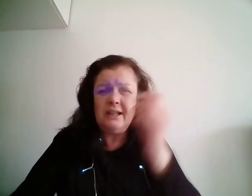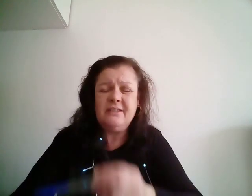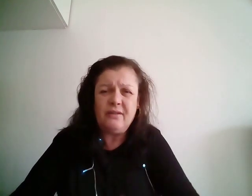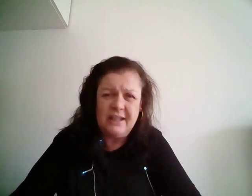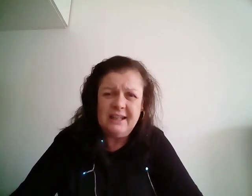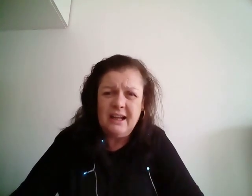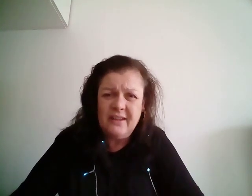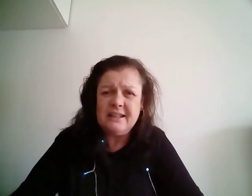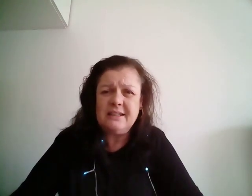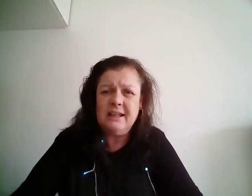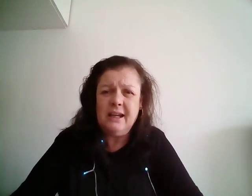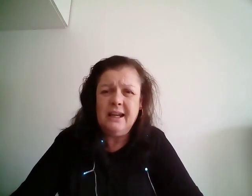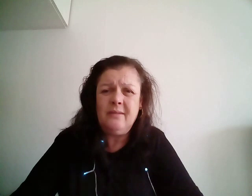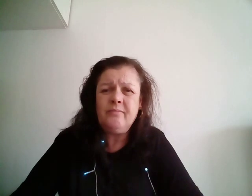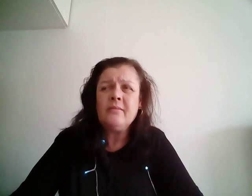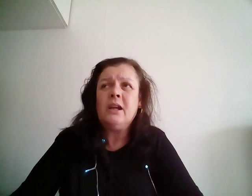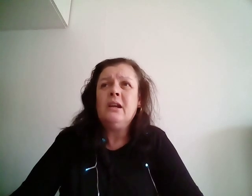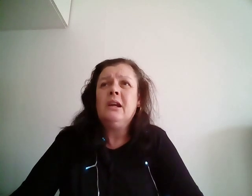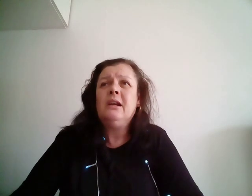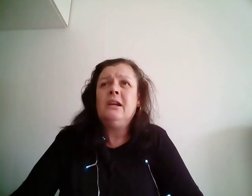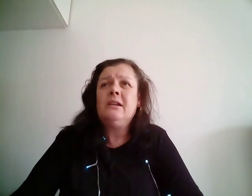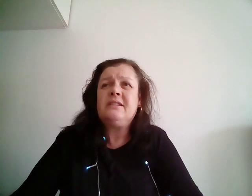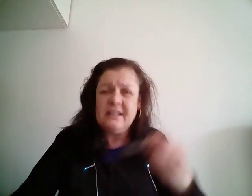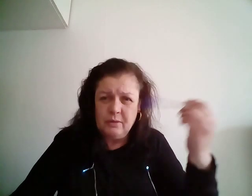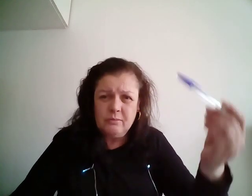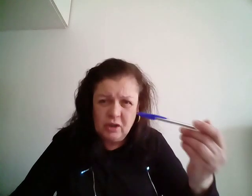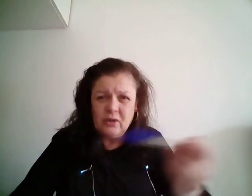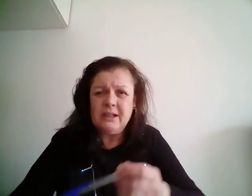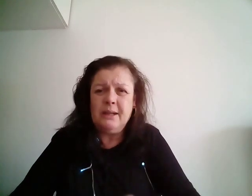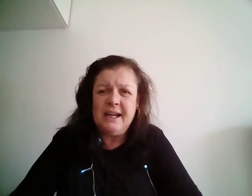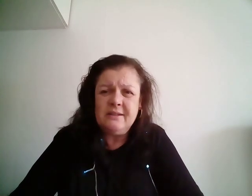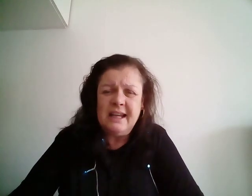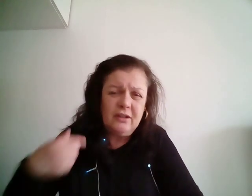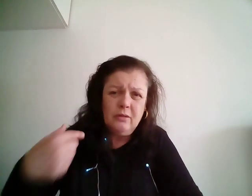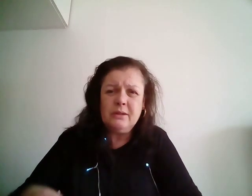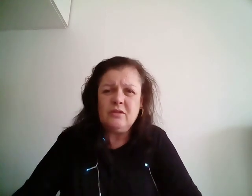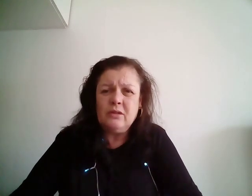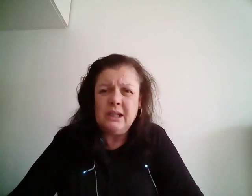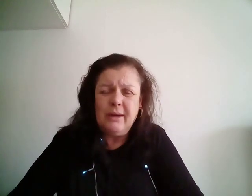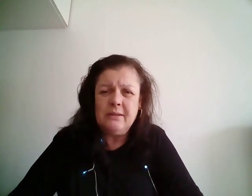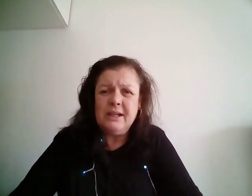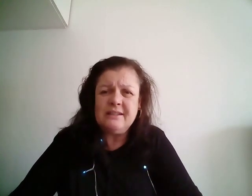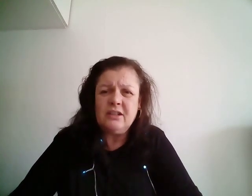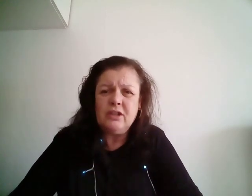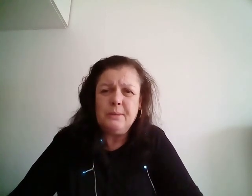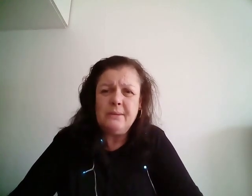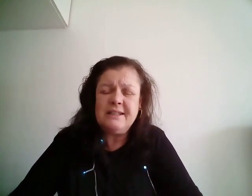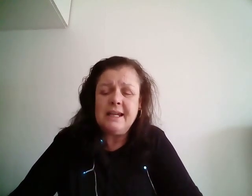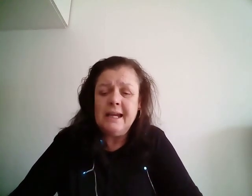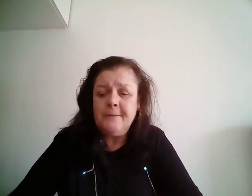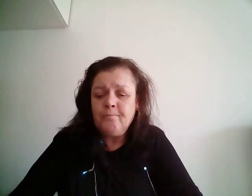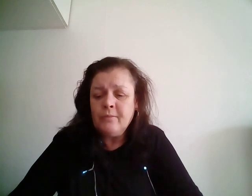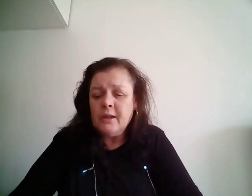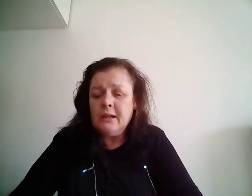and everything like that, okay? So that's what I'm talking about. I know what I'm talking about, my delicious babies, okay?